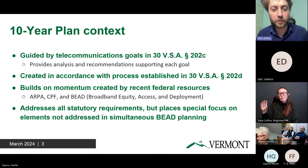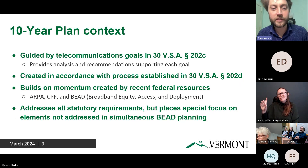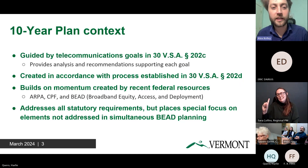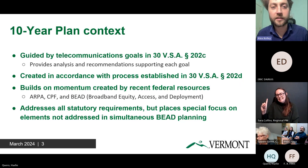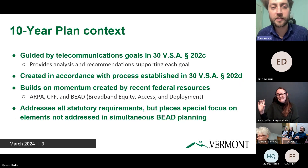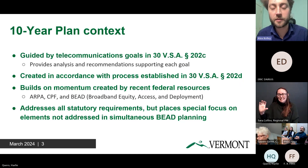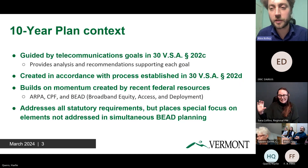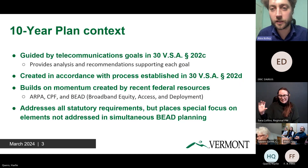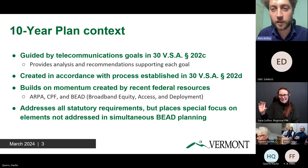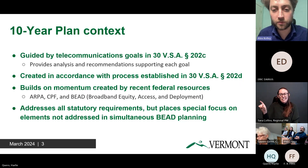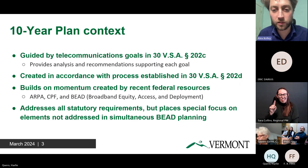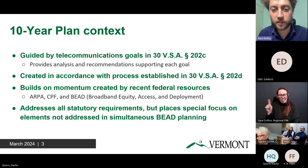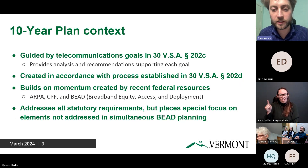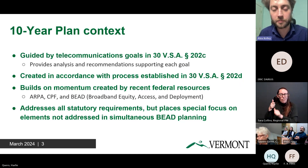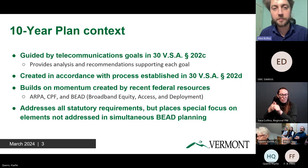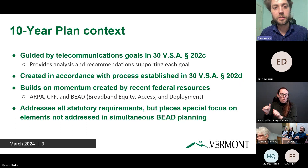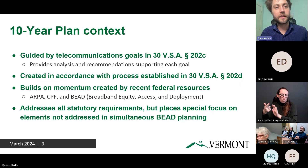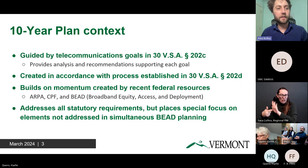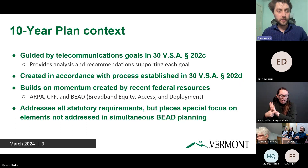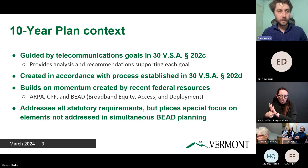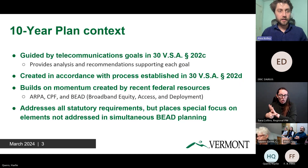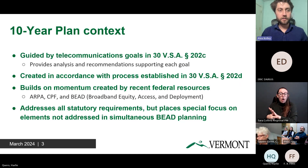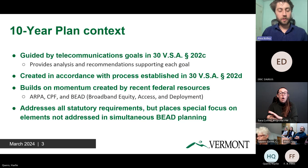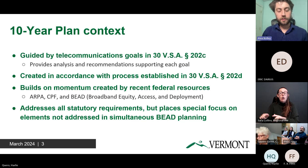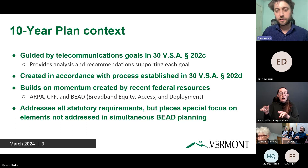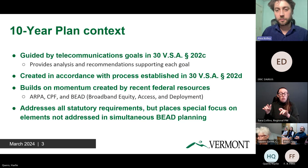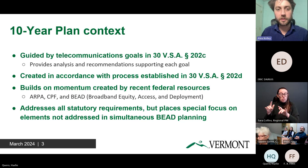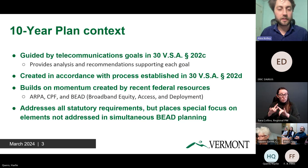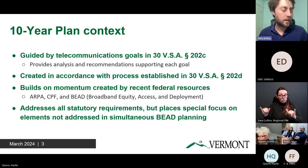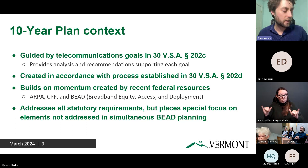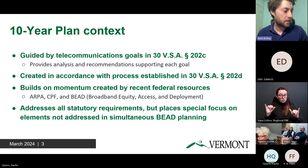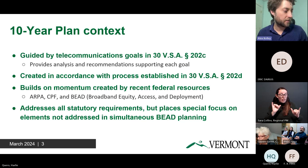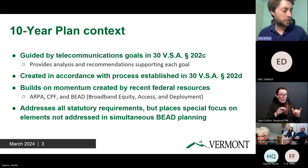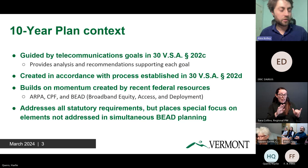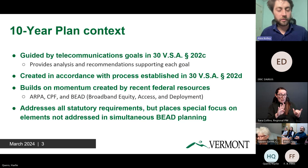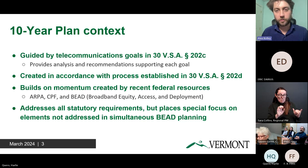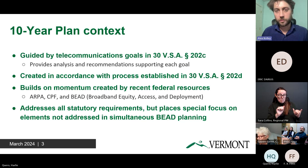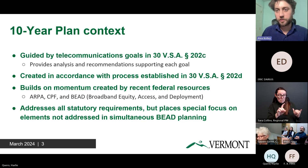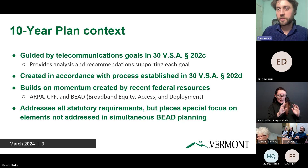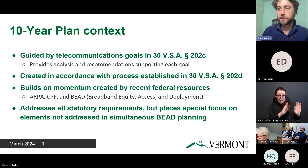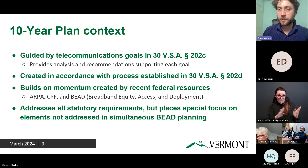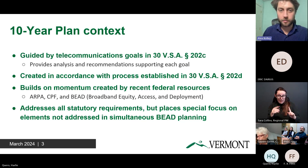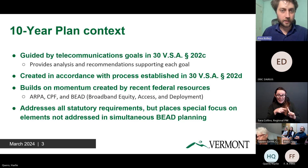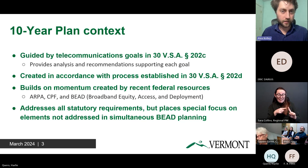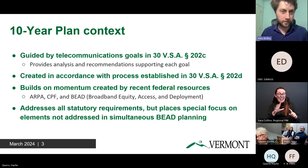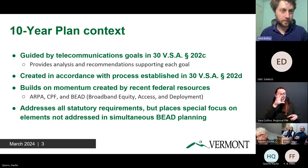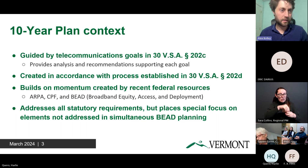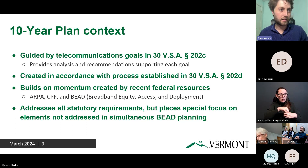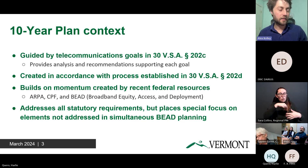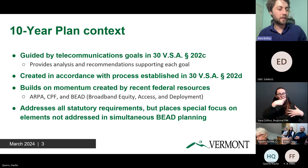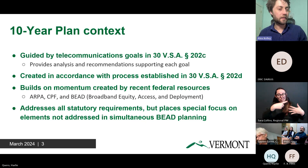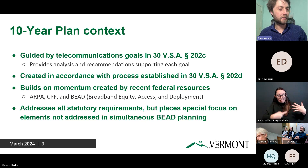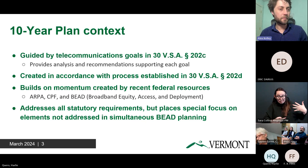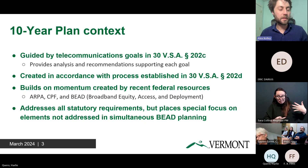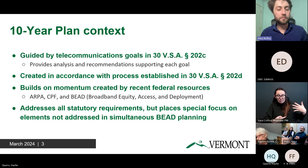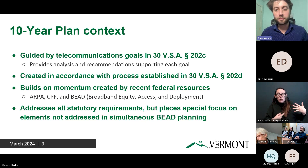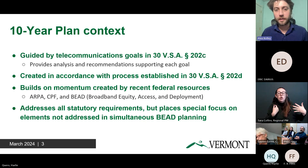not simultaneously being covered in the BEAD planning, so as to be efficient with resources, but also because